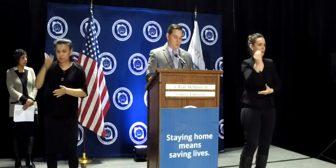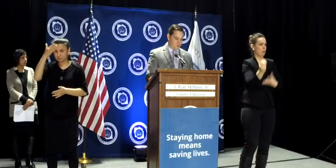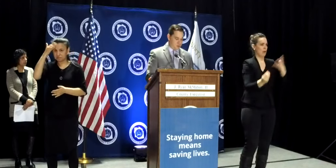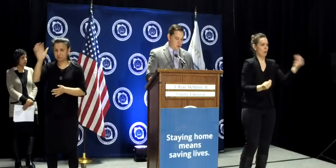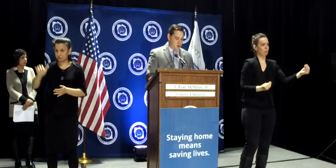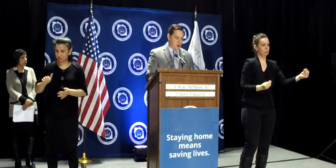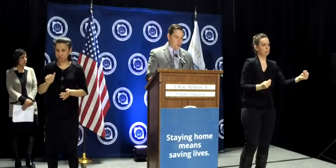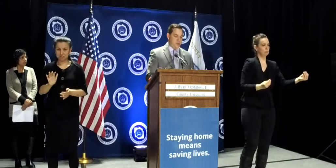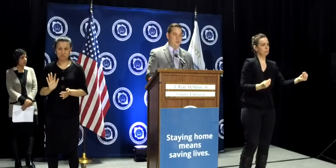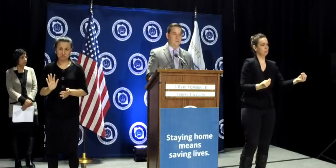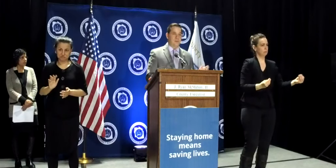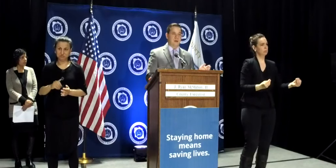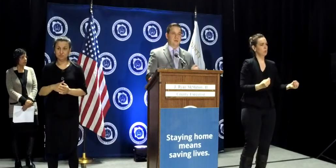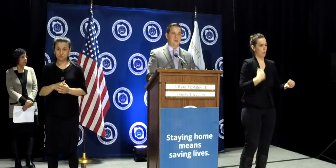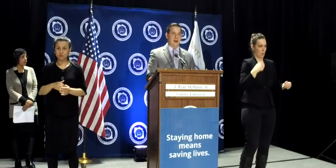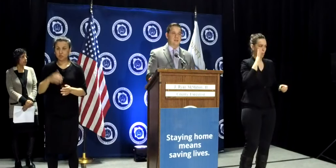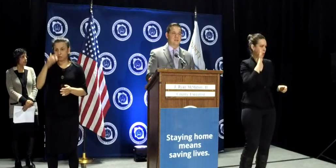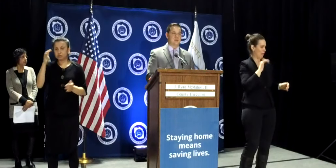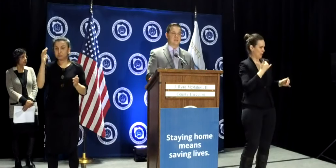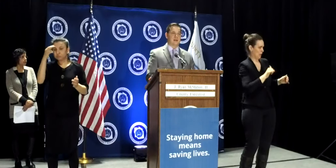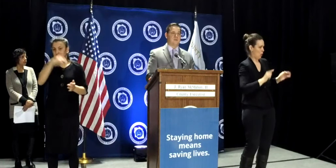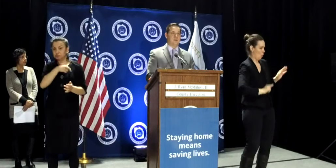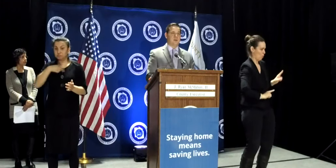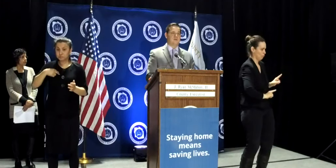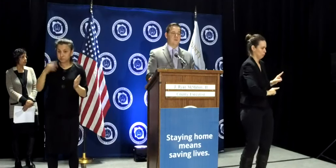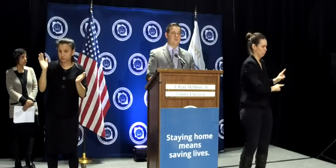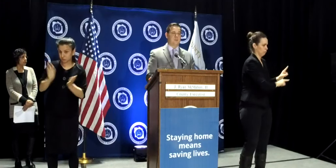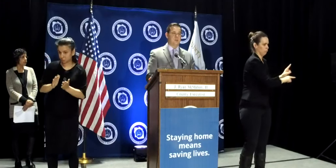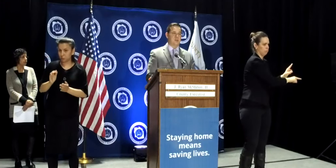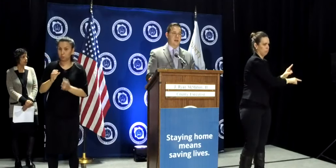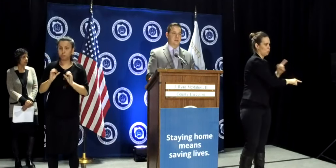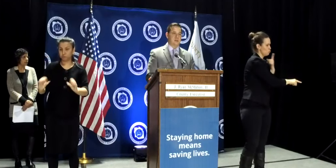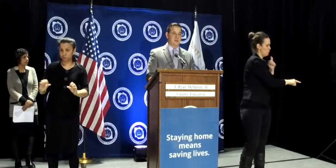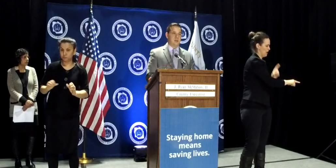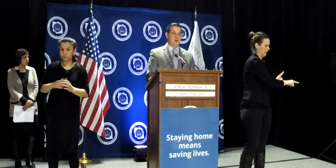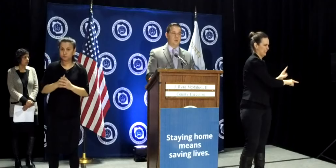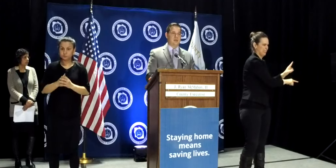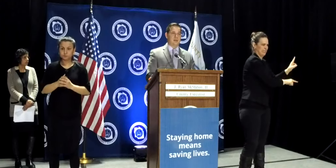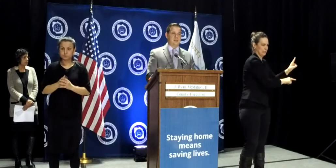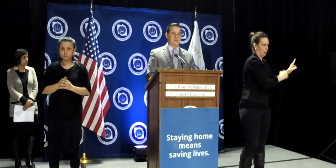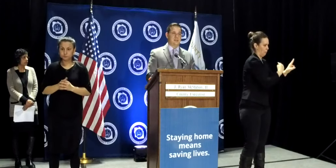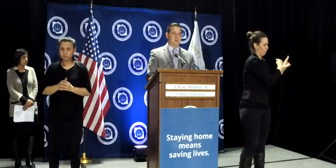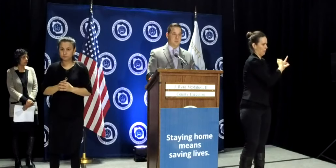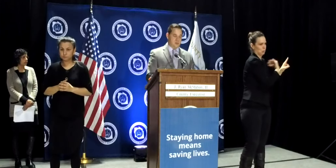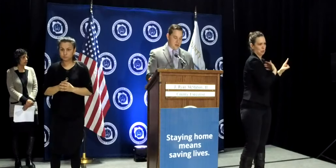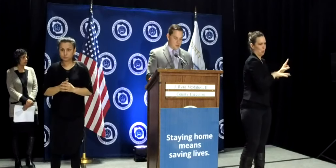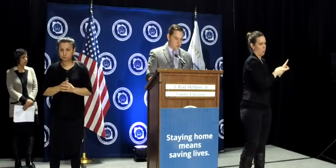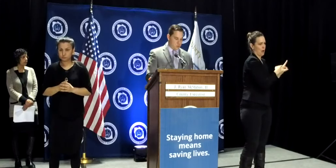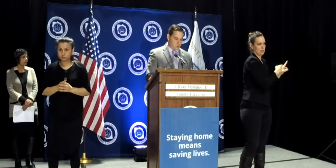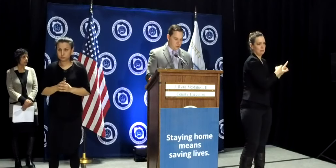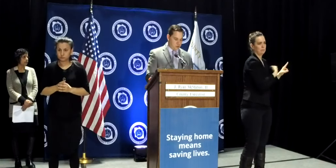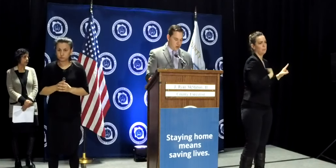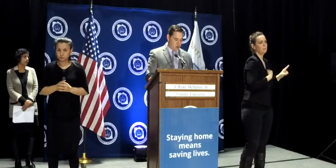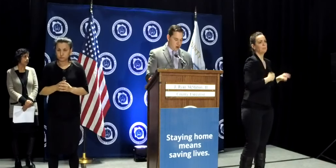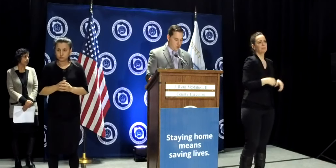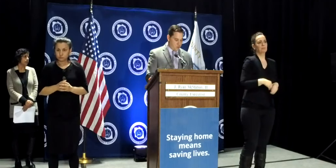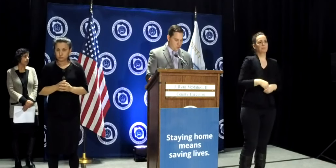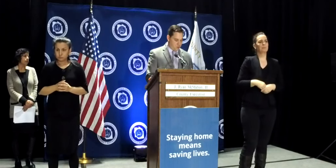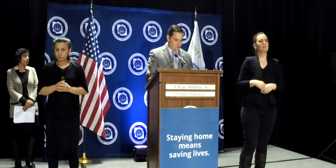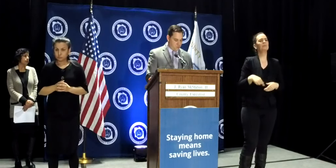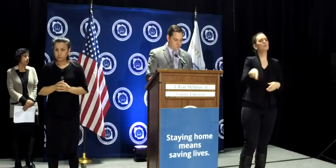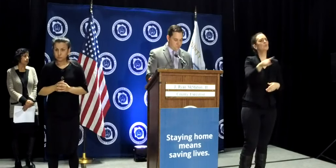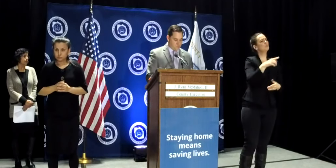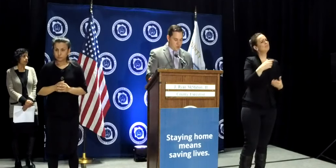gold curve. We need to do better than that. So instead of 50%, we need to get to 60%, so we really chart our